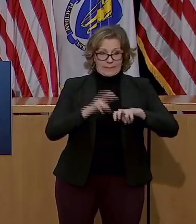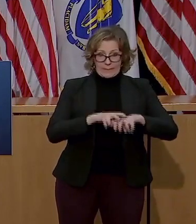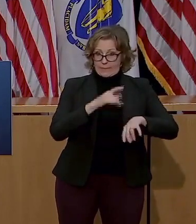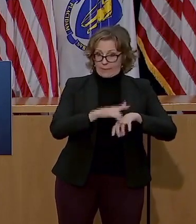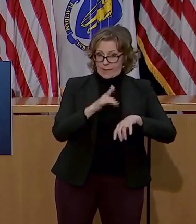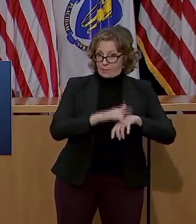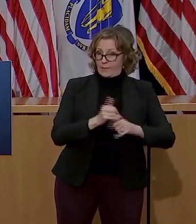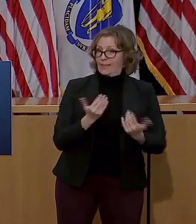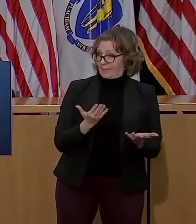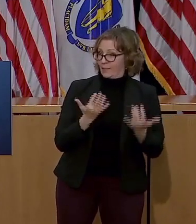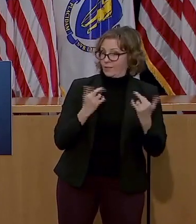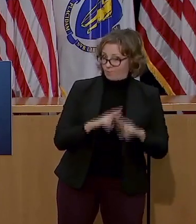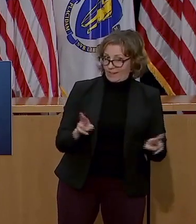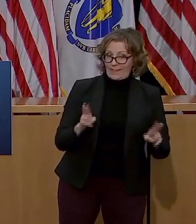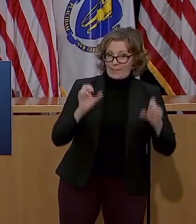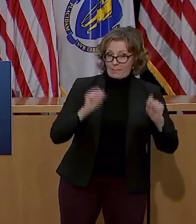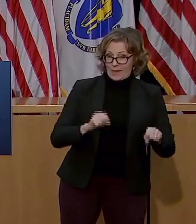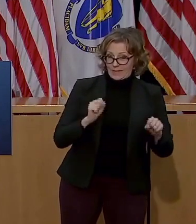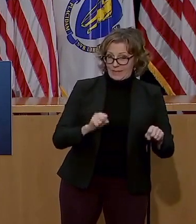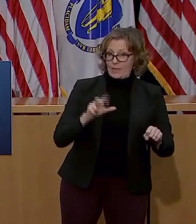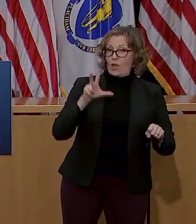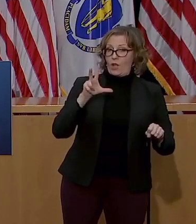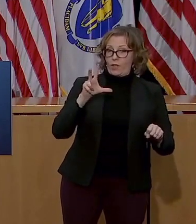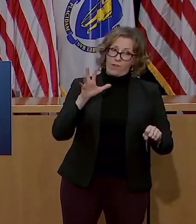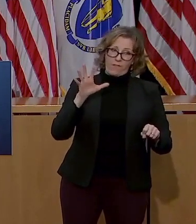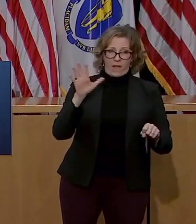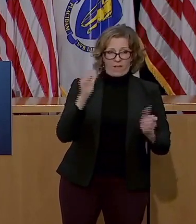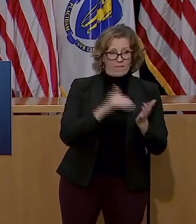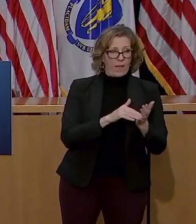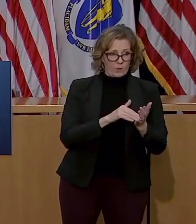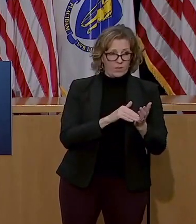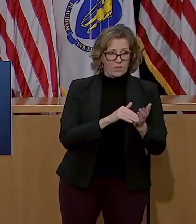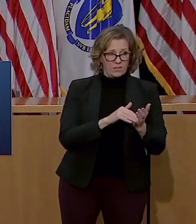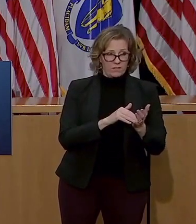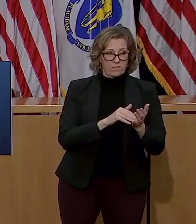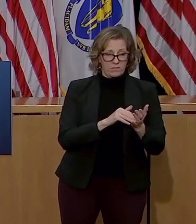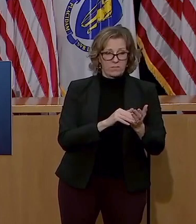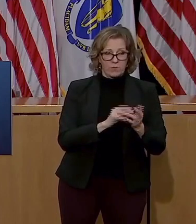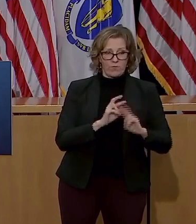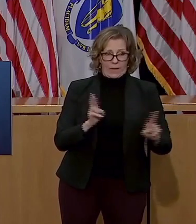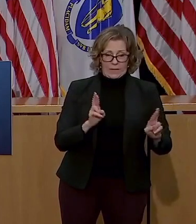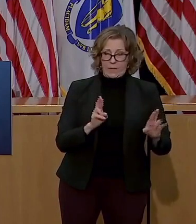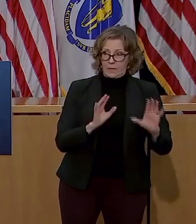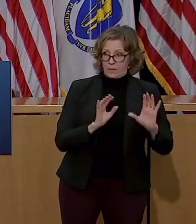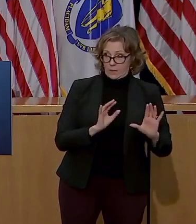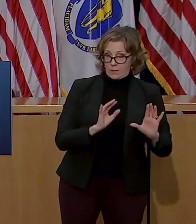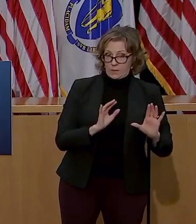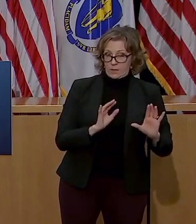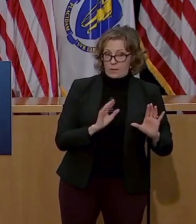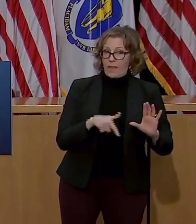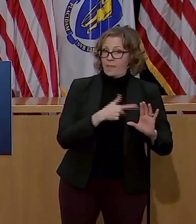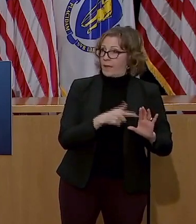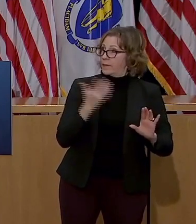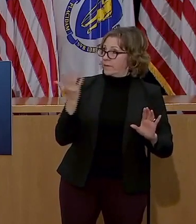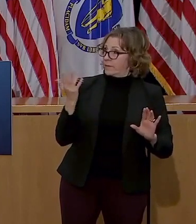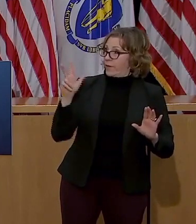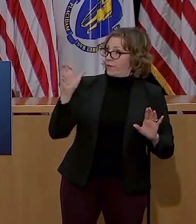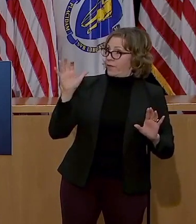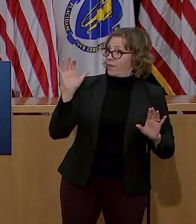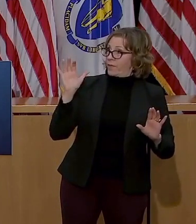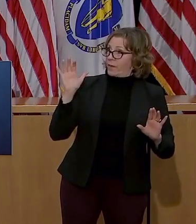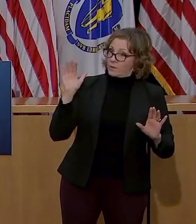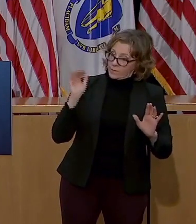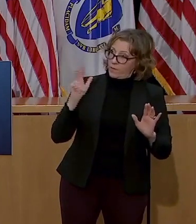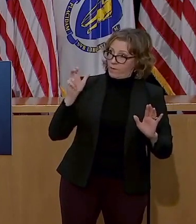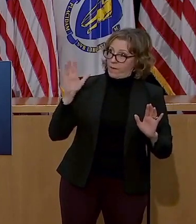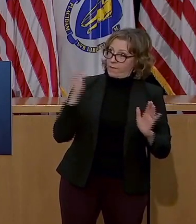to build the capacity, right? And then see what we have available, and then just continue to start to